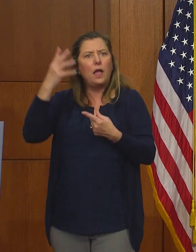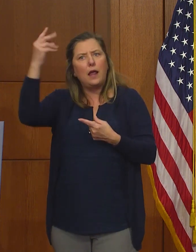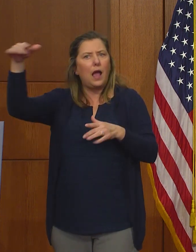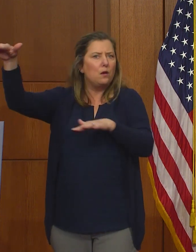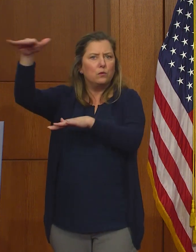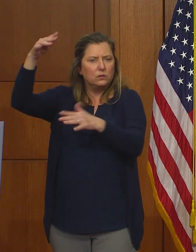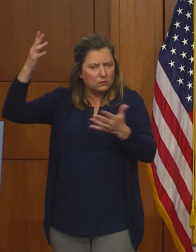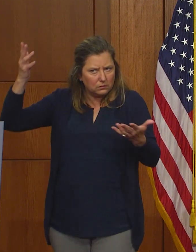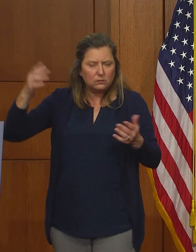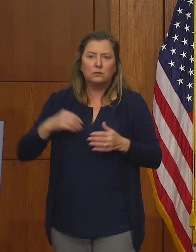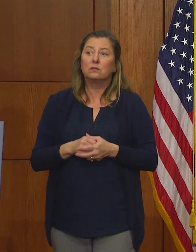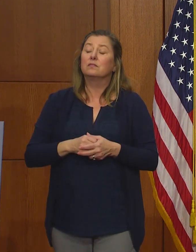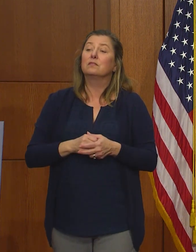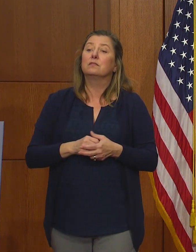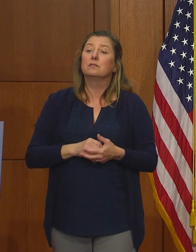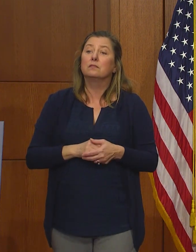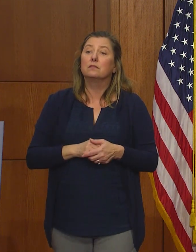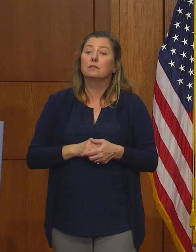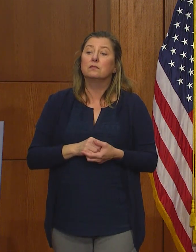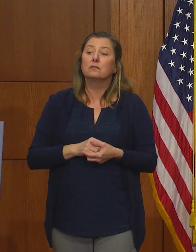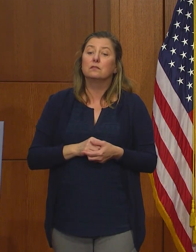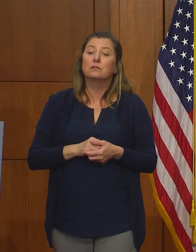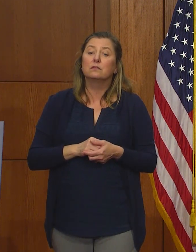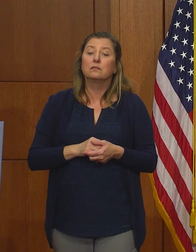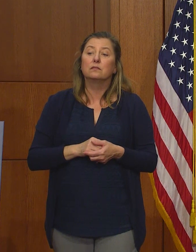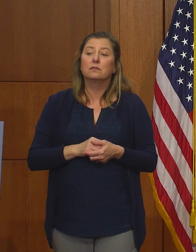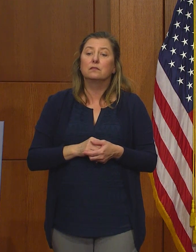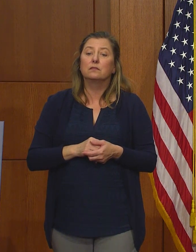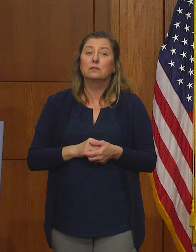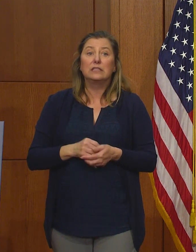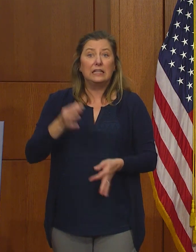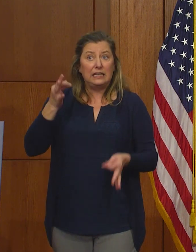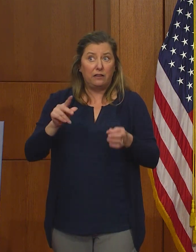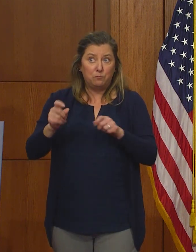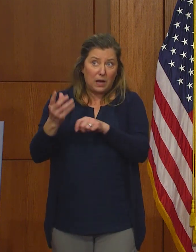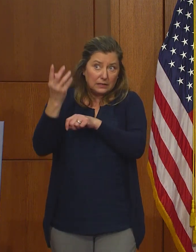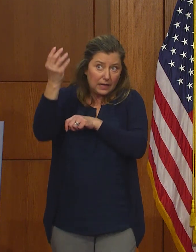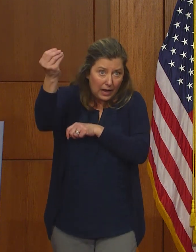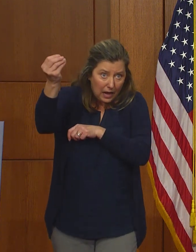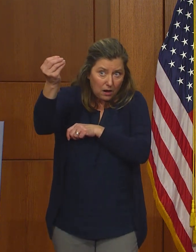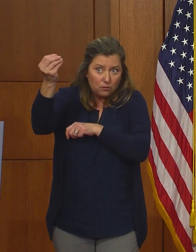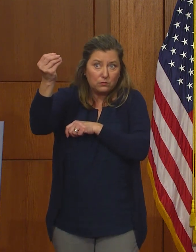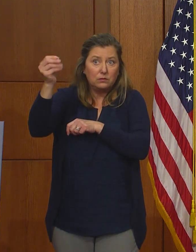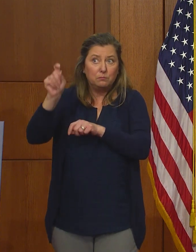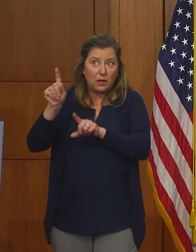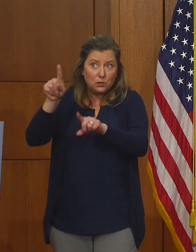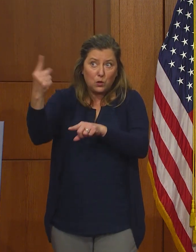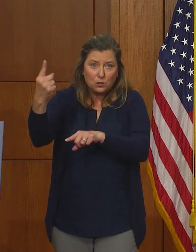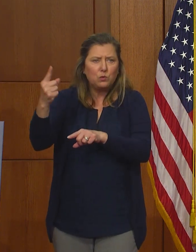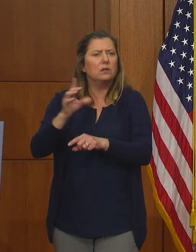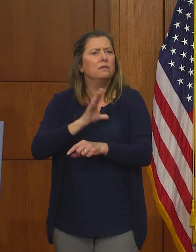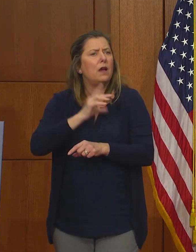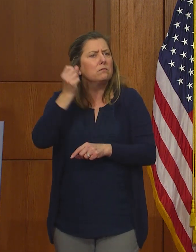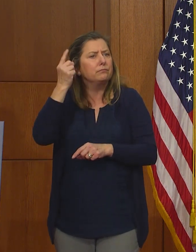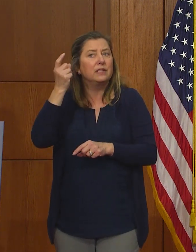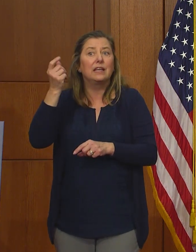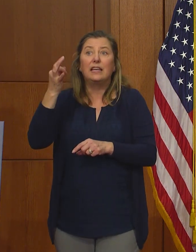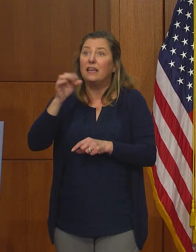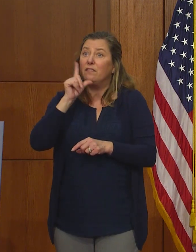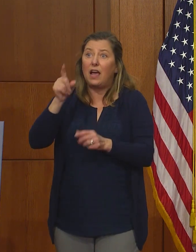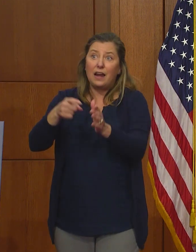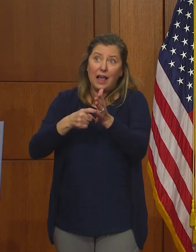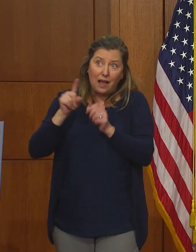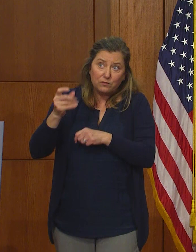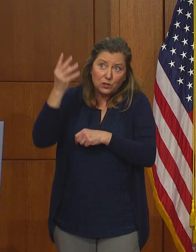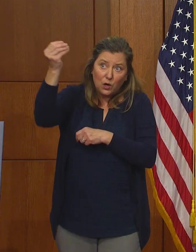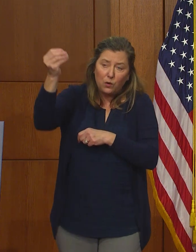And if you do have essential travel, if you do need to go somewhere, that's fine. But otherwise, try to